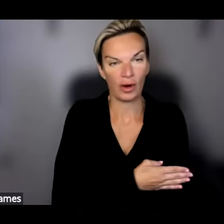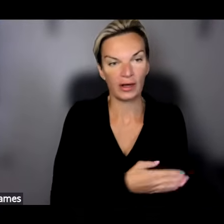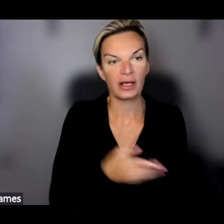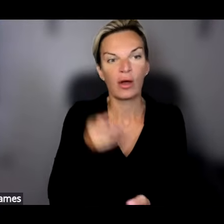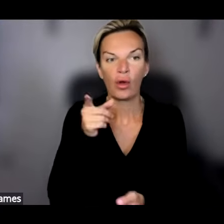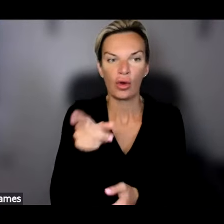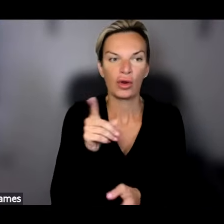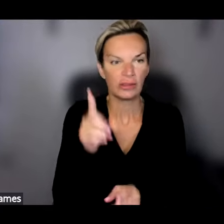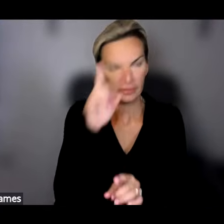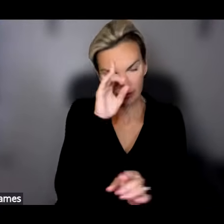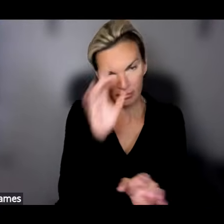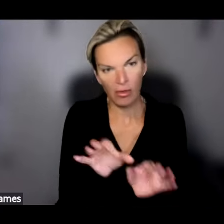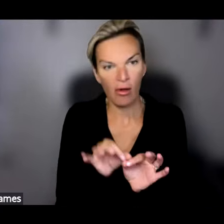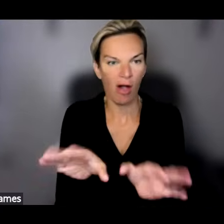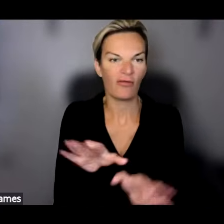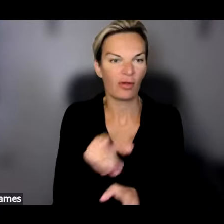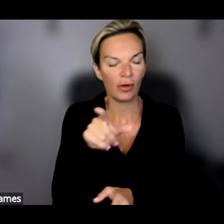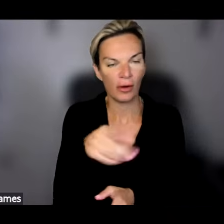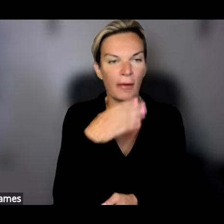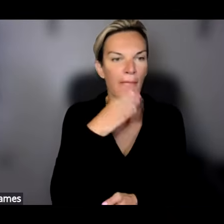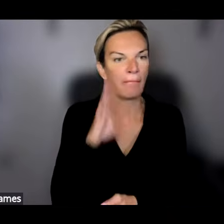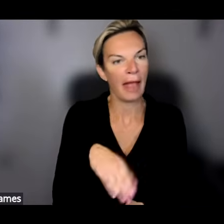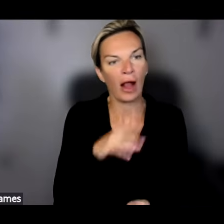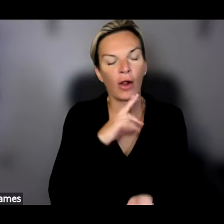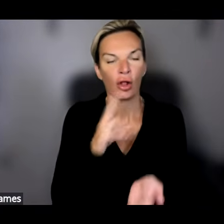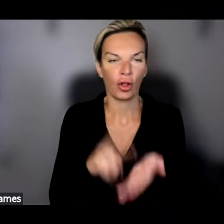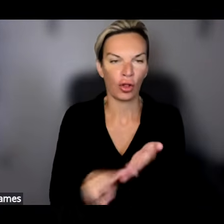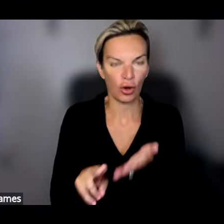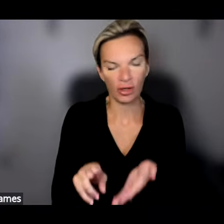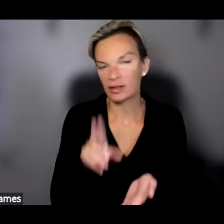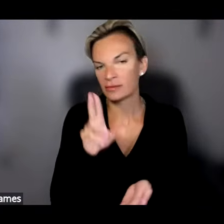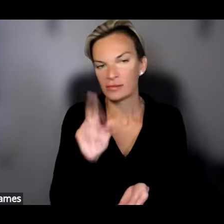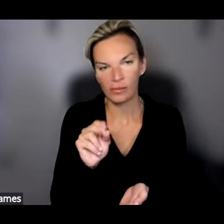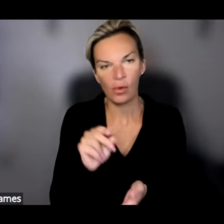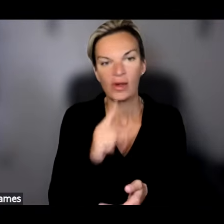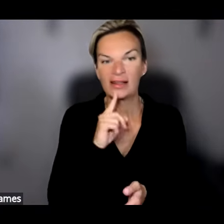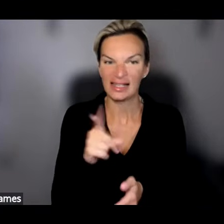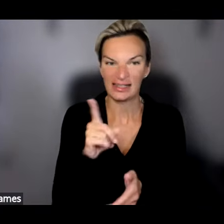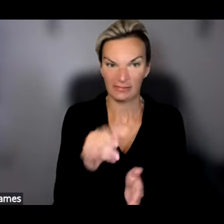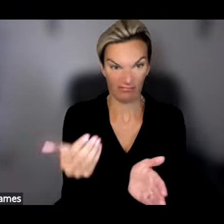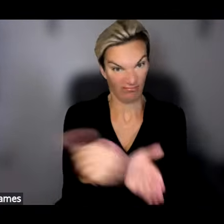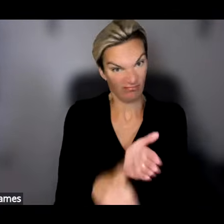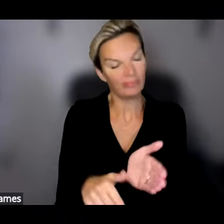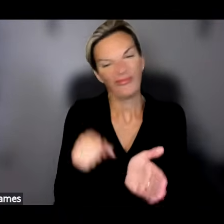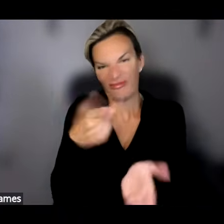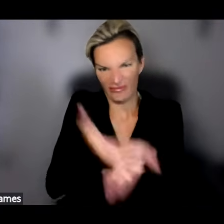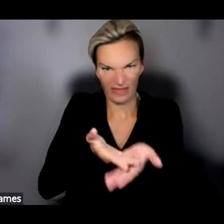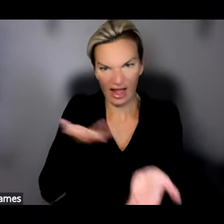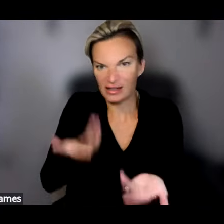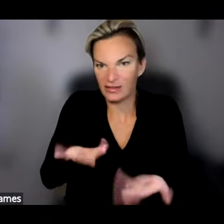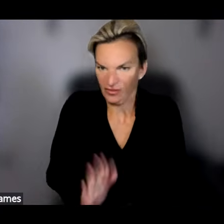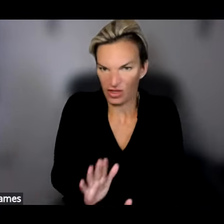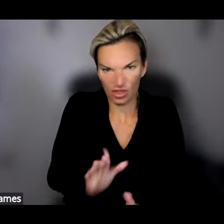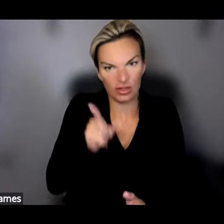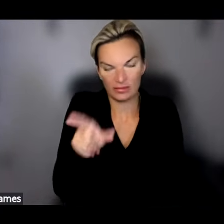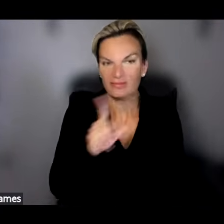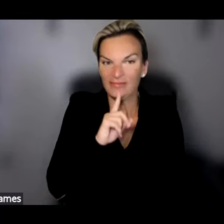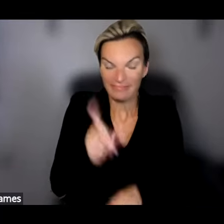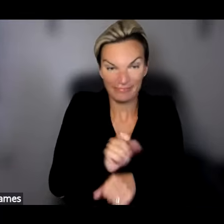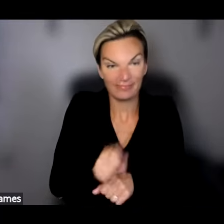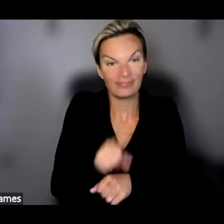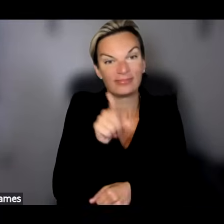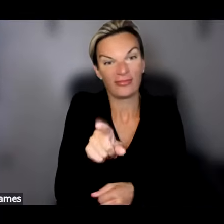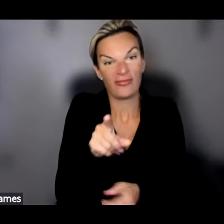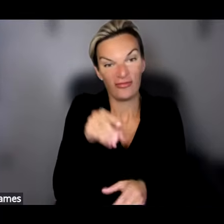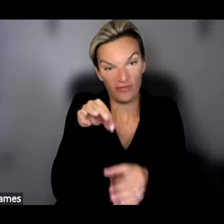clerk. It doesn't express an opinion at all. It states an occurrence as fact. Victoria Bishop made changes to voter